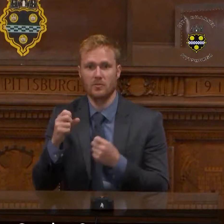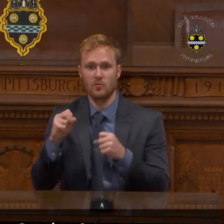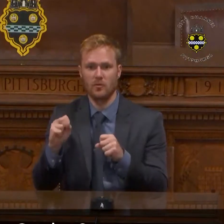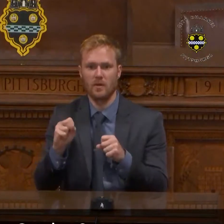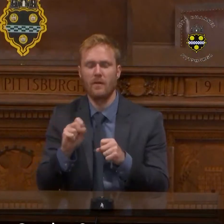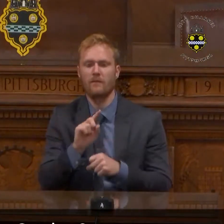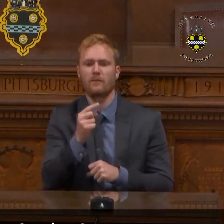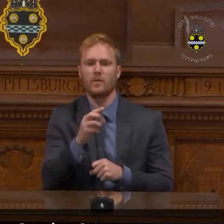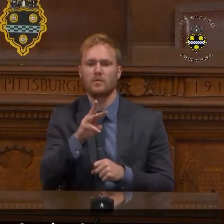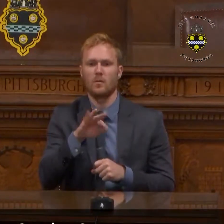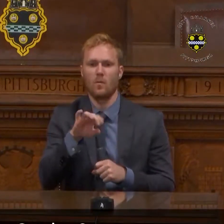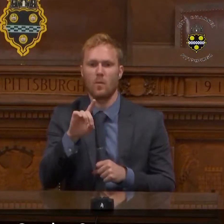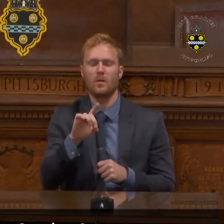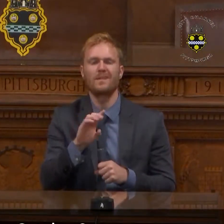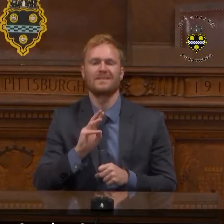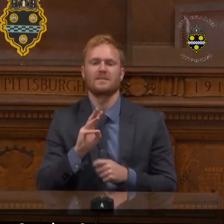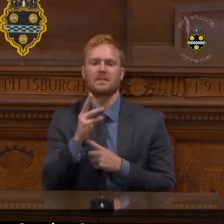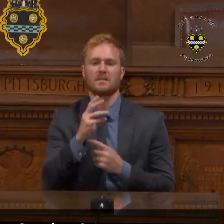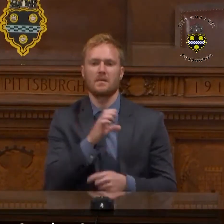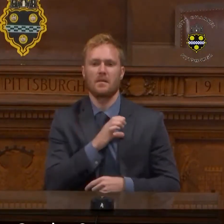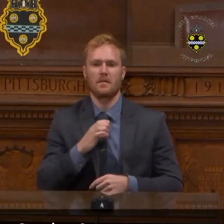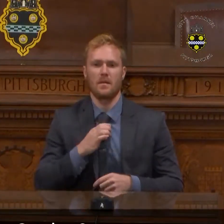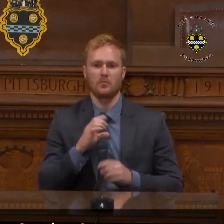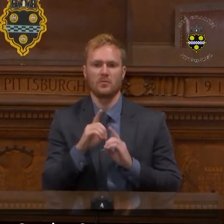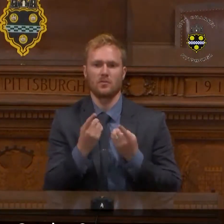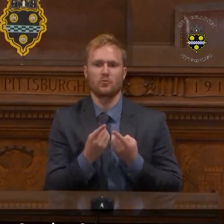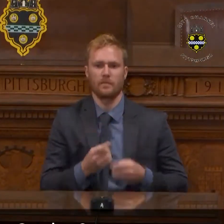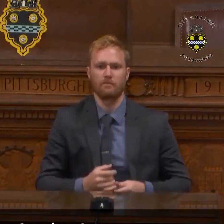1st Ward, 6th Council District.